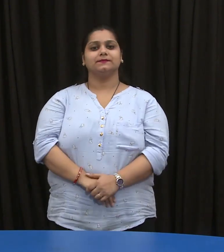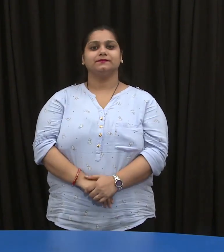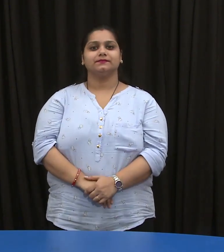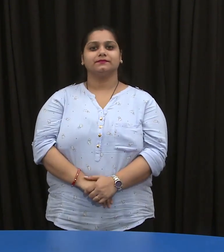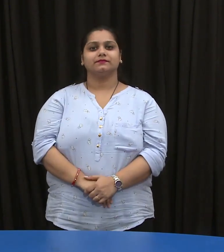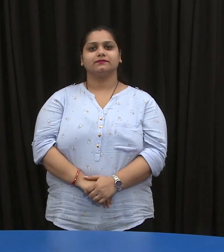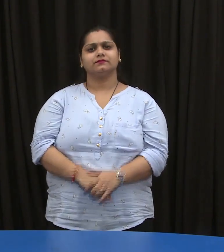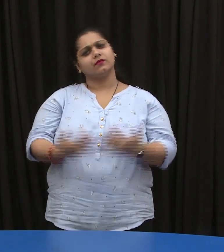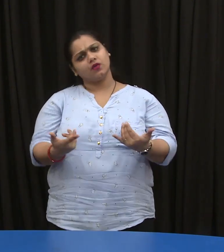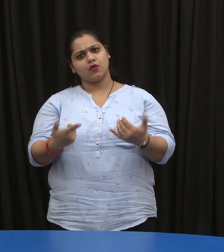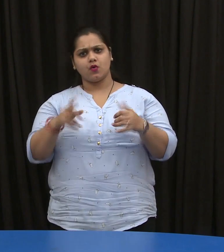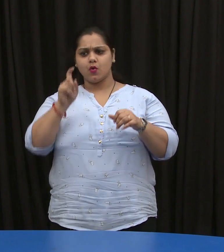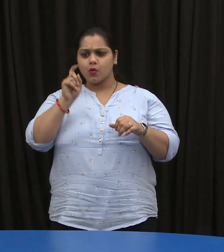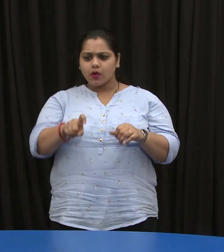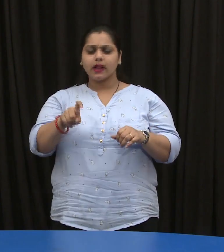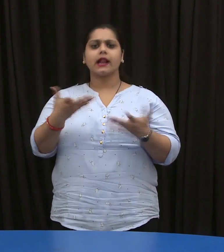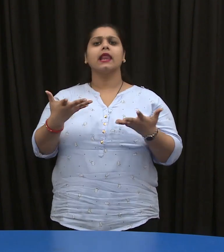you can log on to